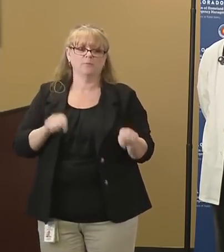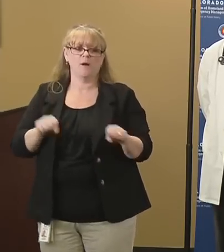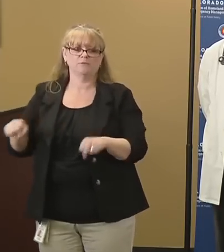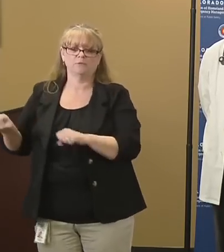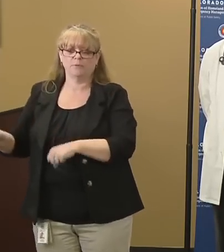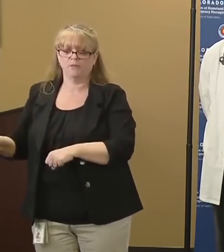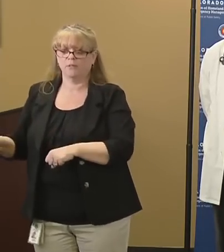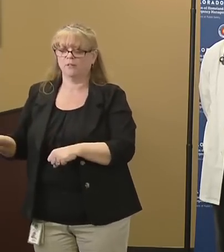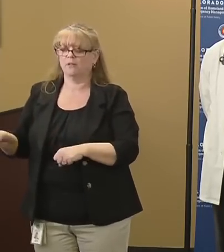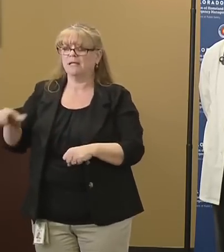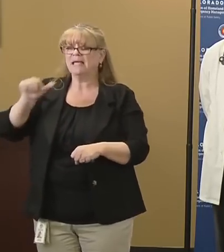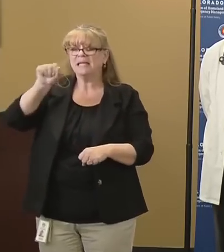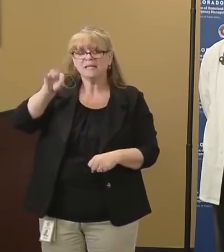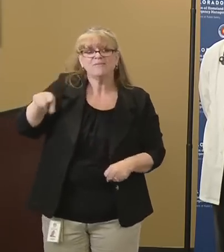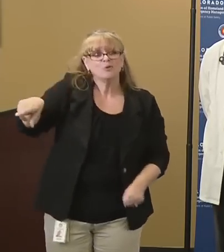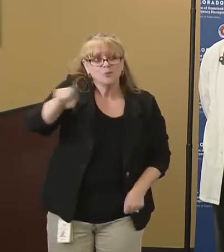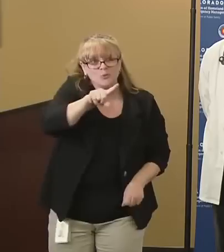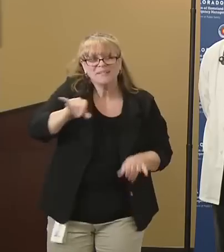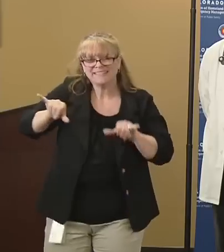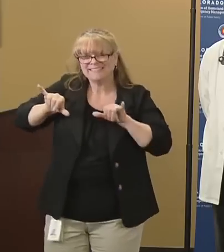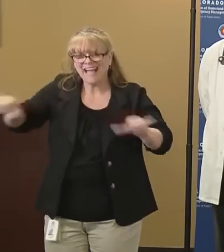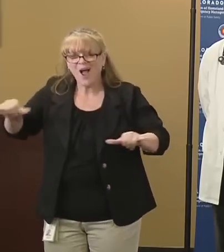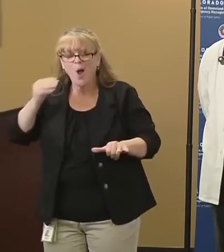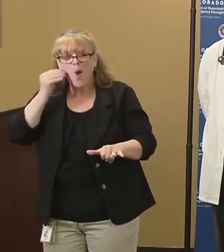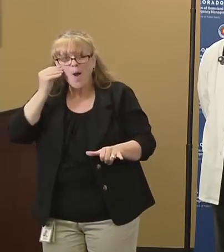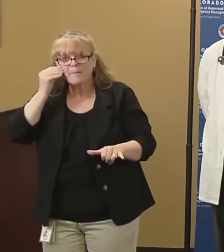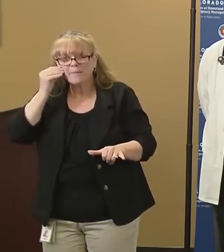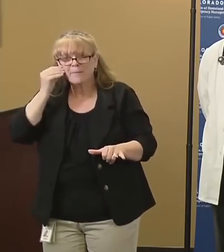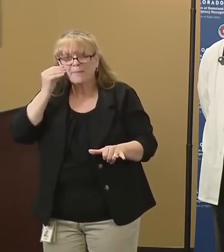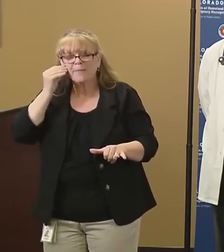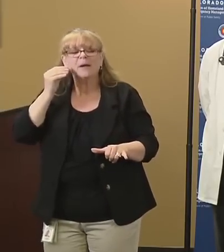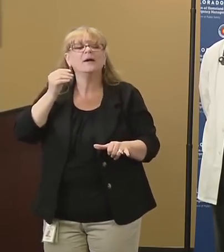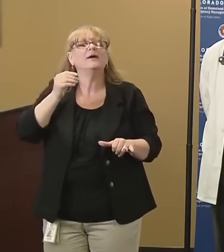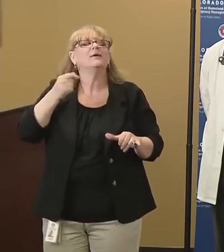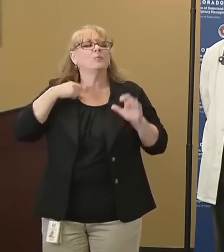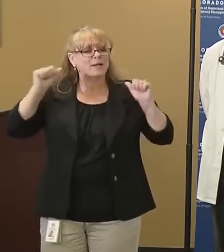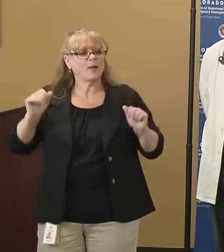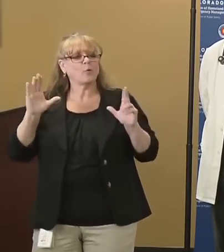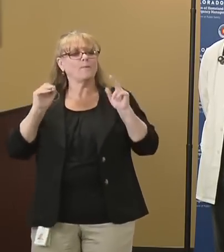people are staying at home in these critical weeks. Telephone, please.